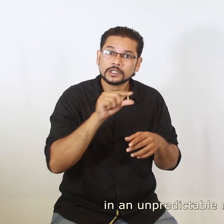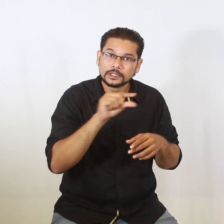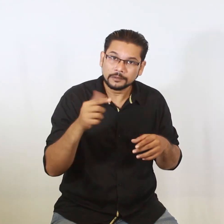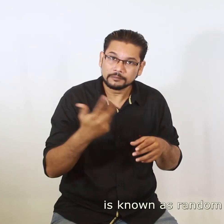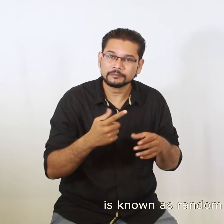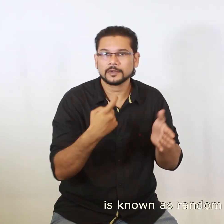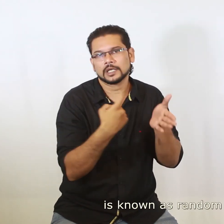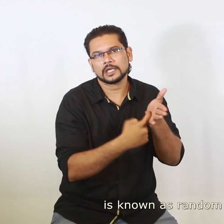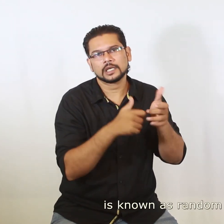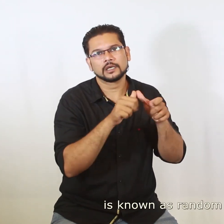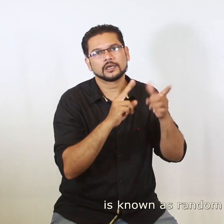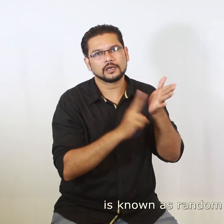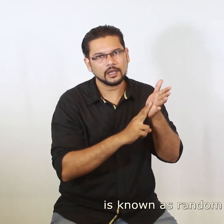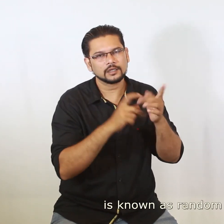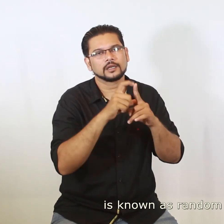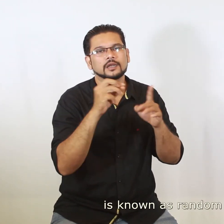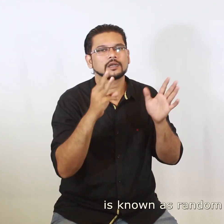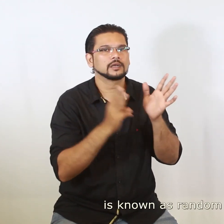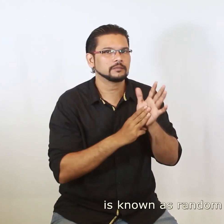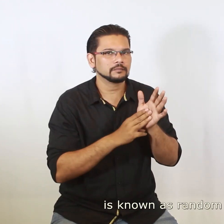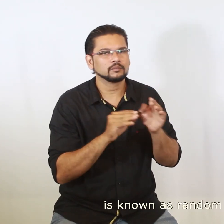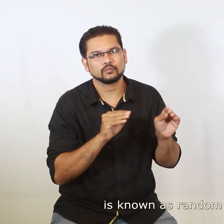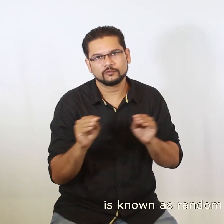is known as random motion.